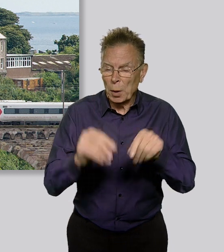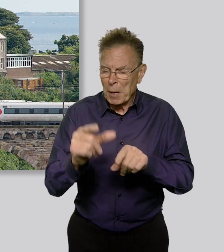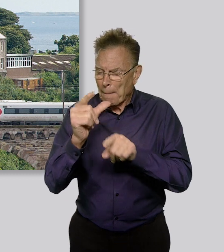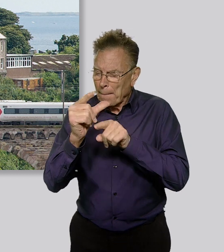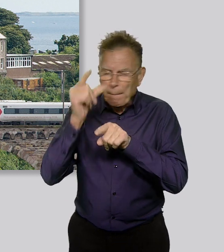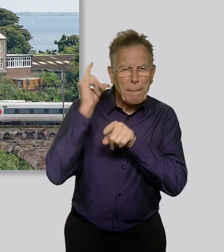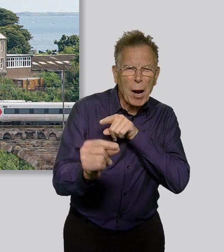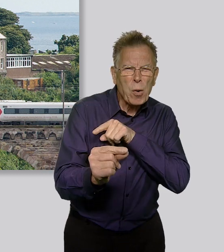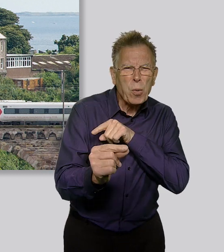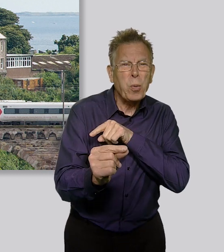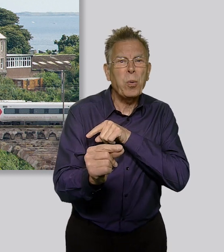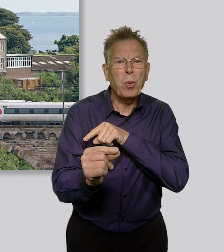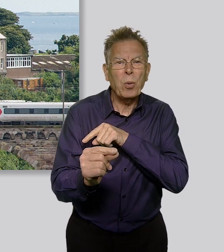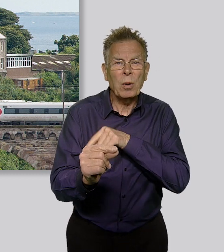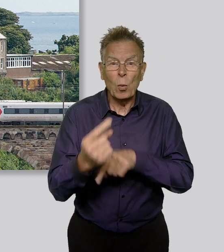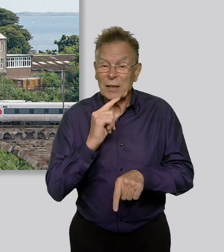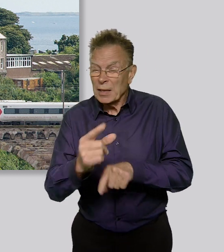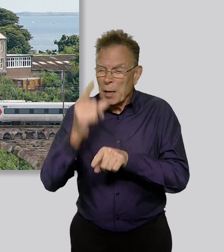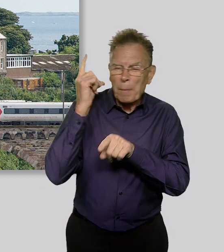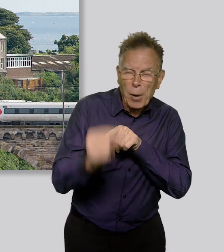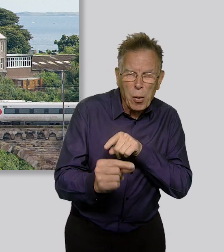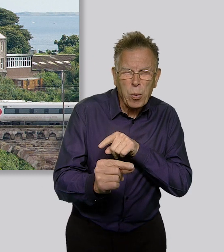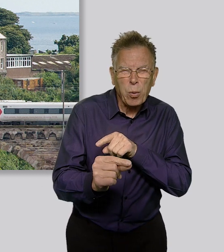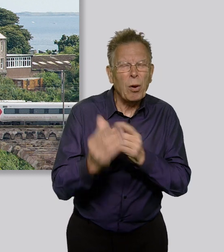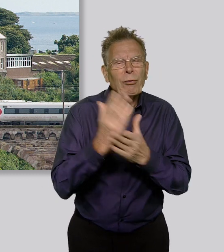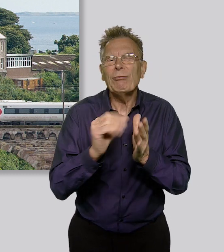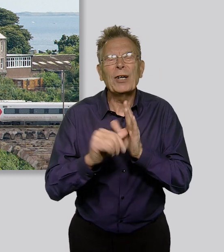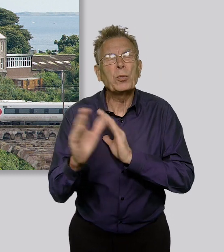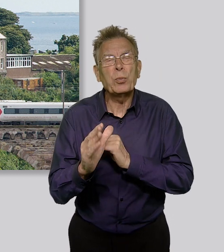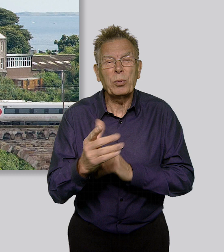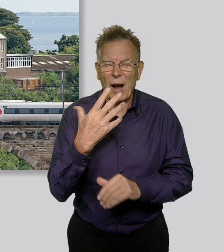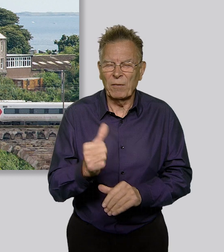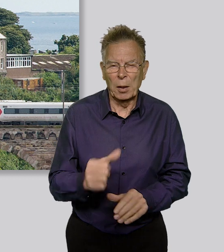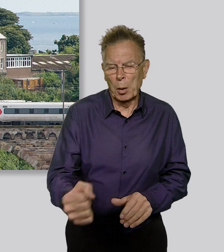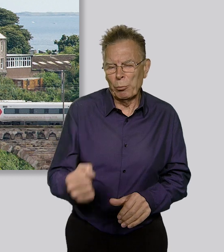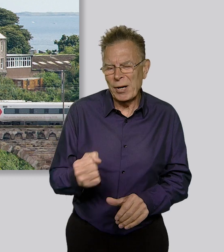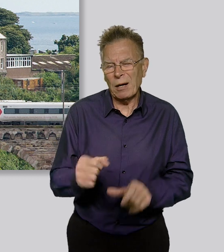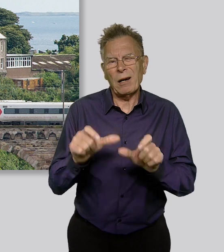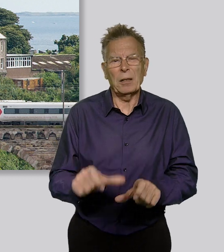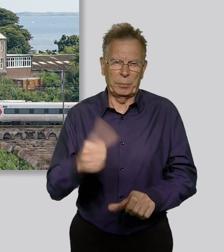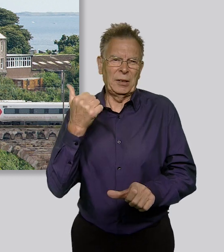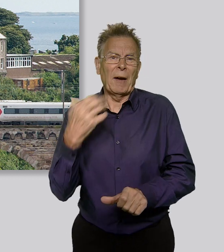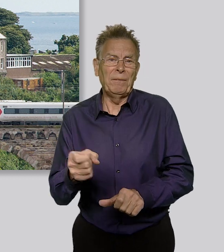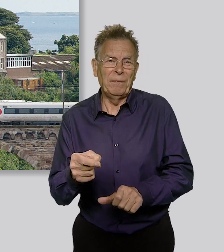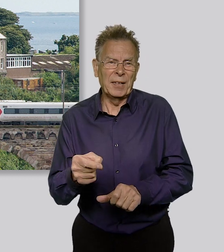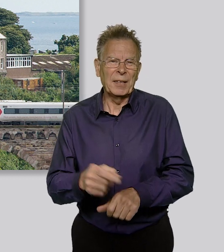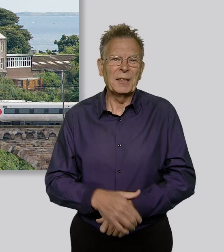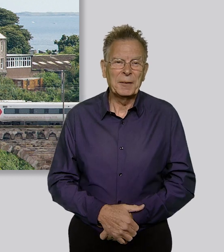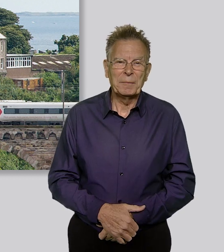flat. There's no stopping these speed machines. Not literally, their brakes are super